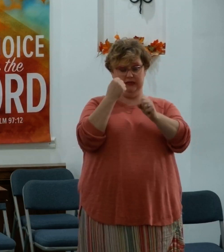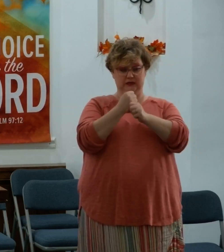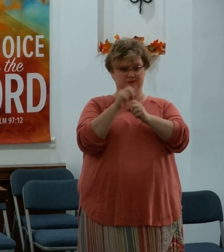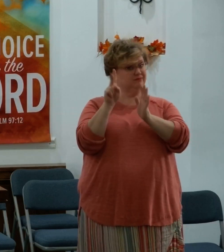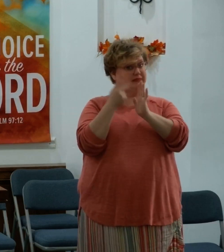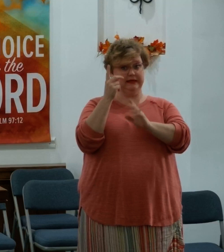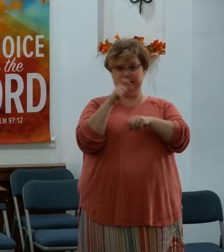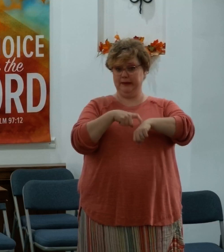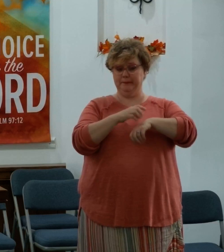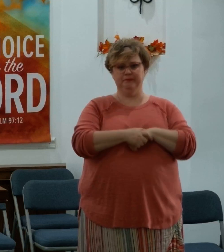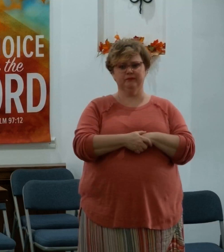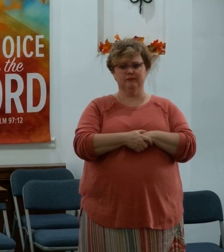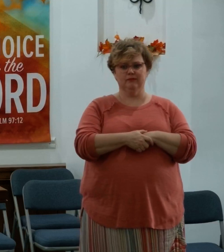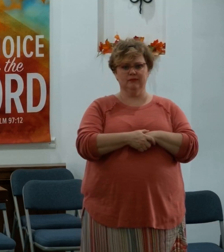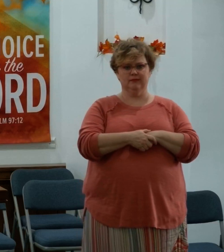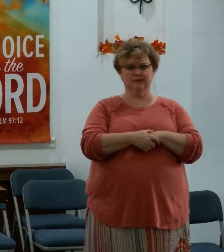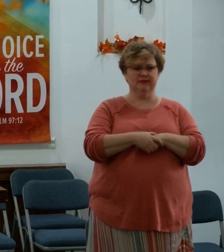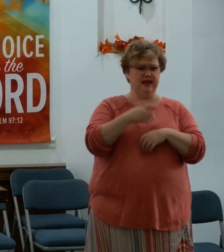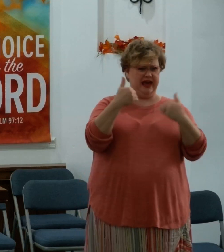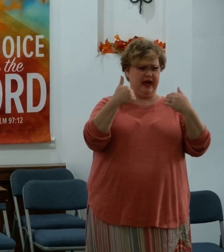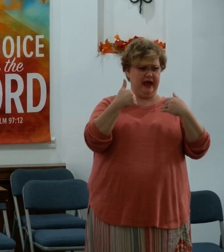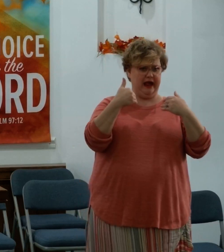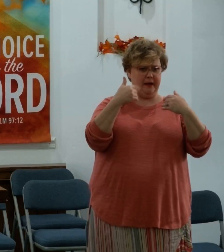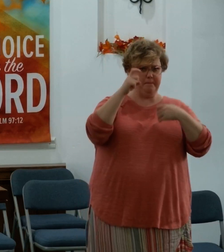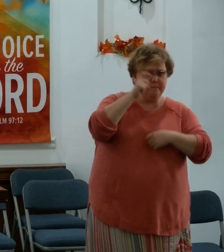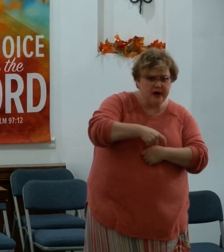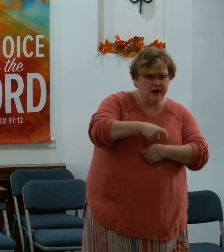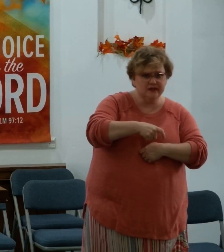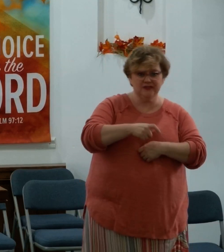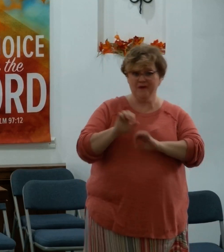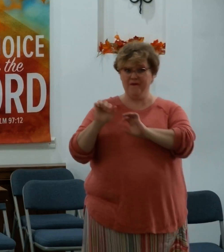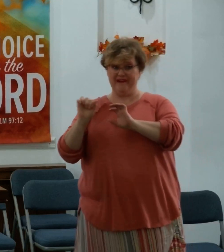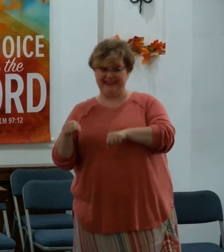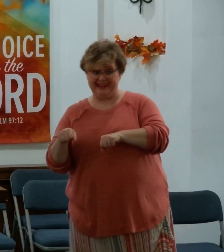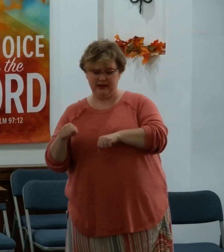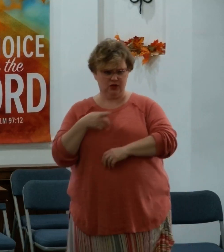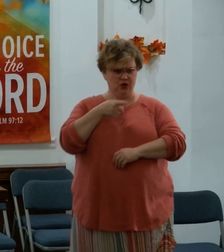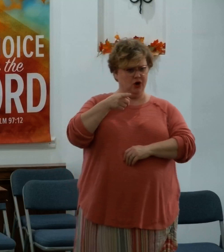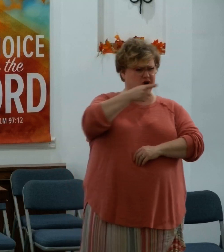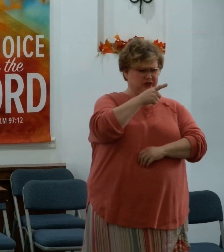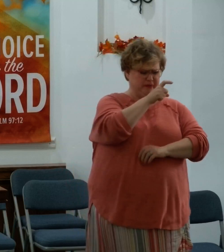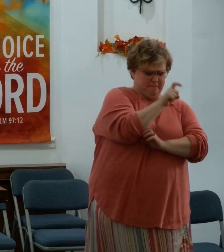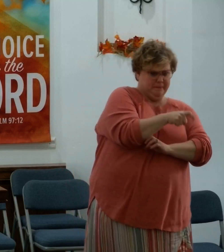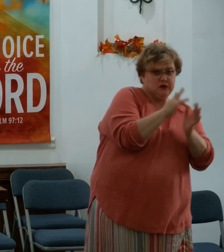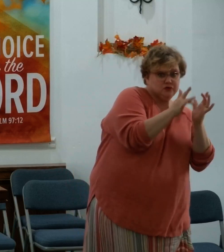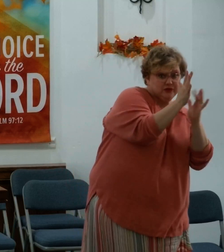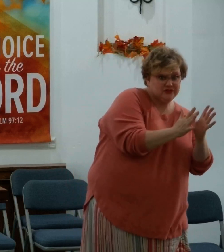time. Got to or get to? Are you a got-to Christian or a get-to